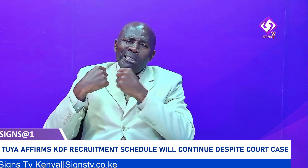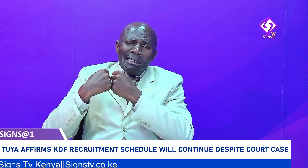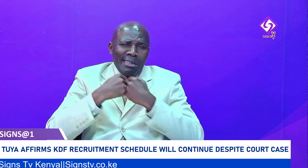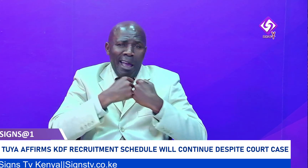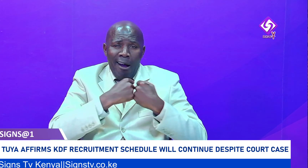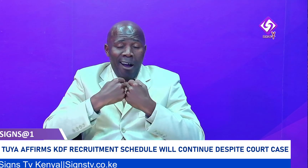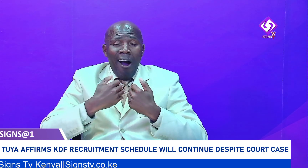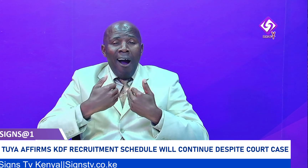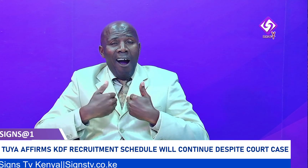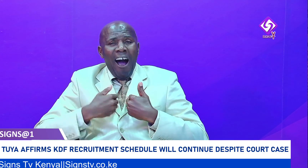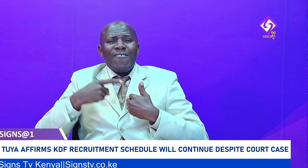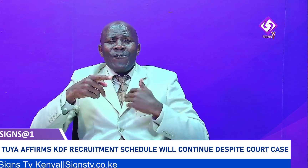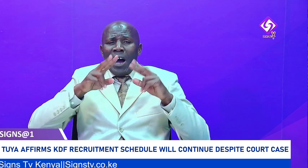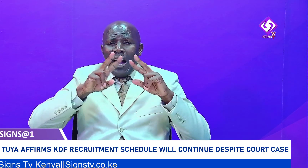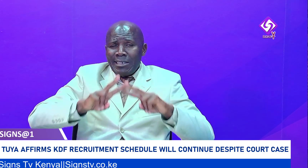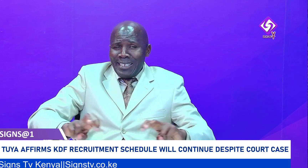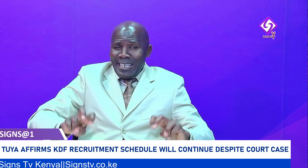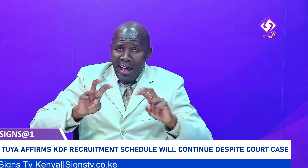the exercise.